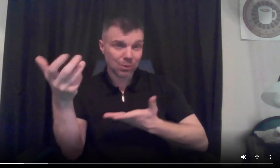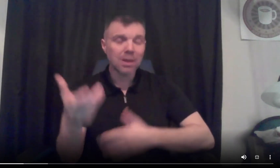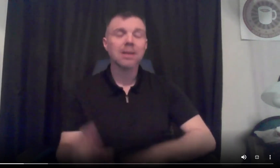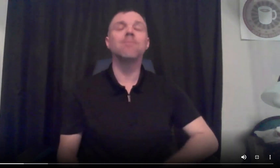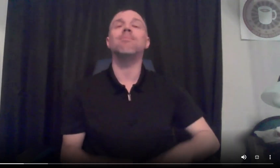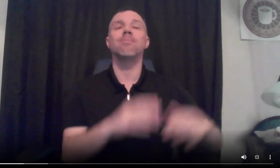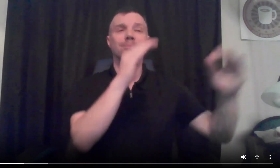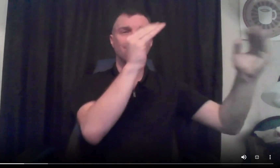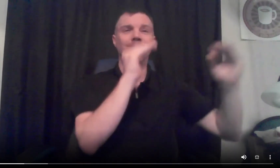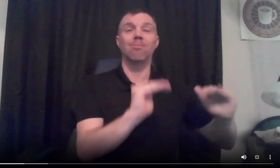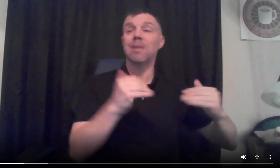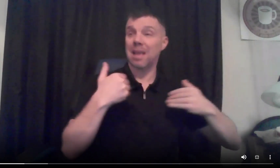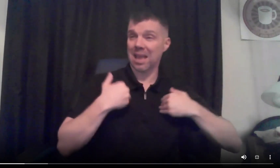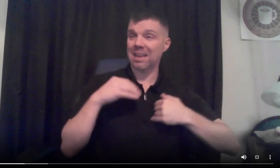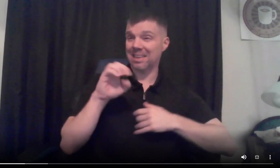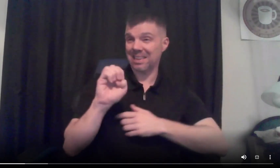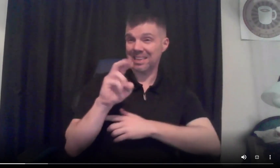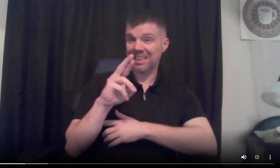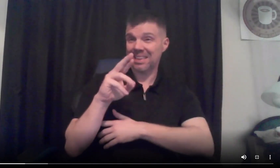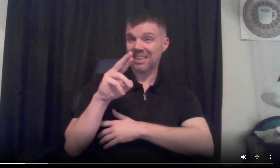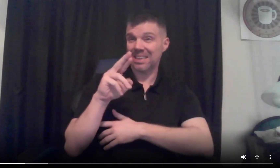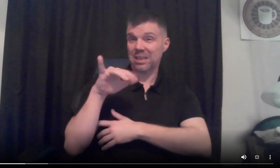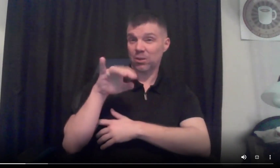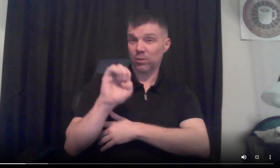discussed something else.